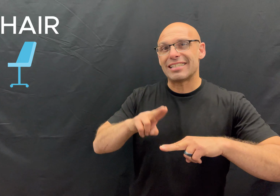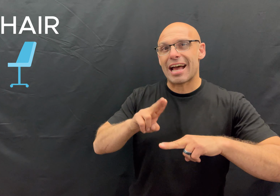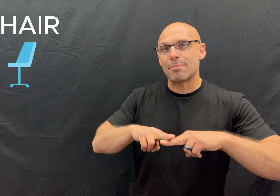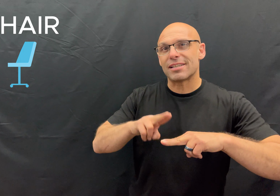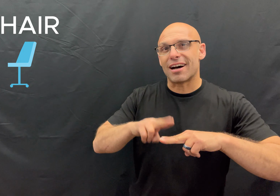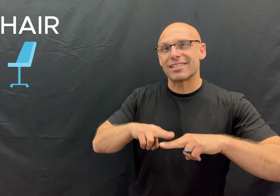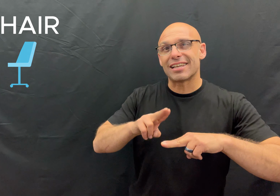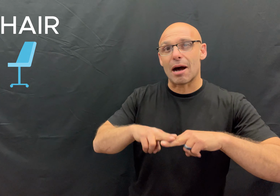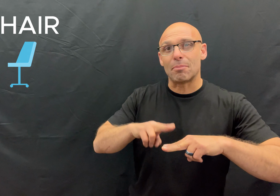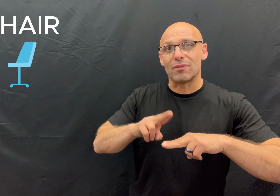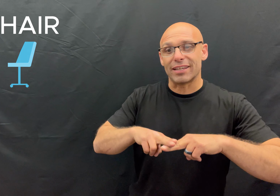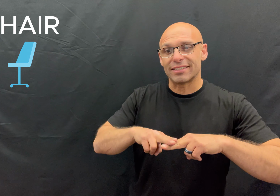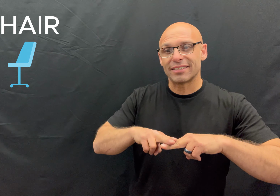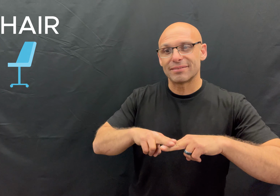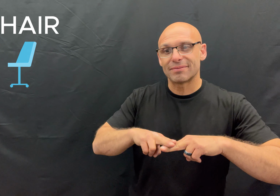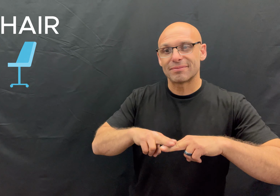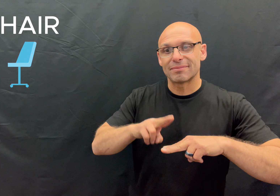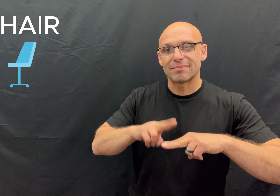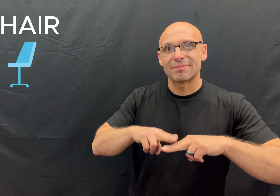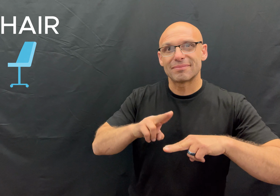taps on top of it.